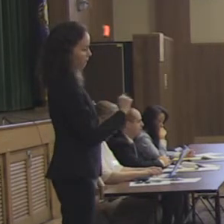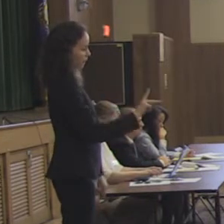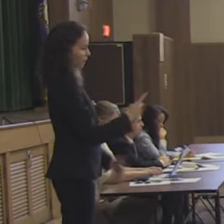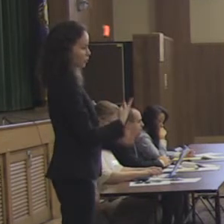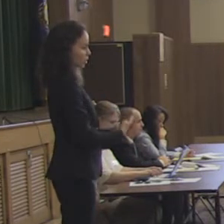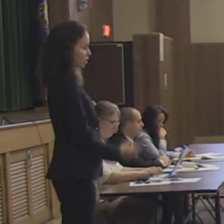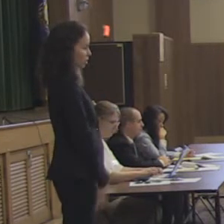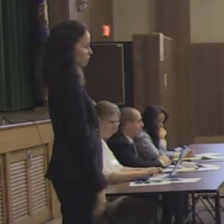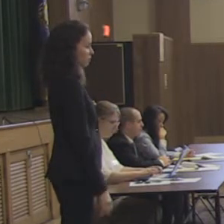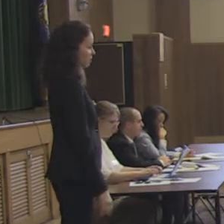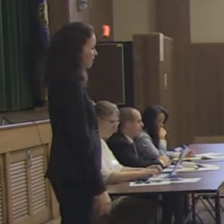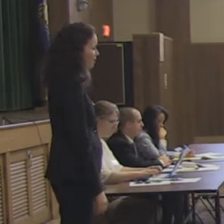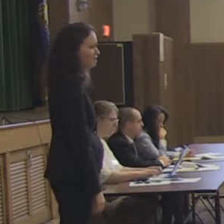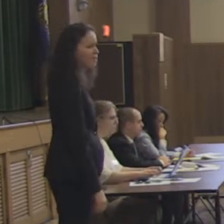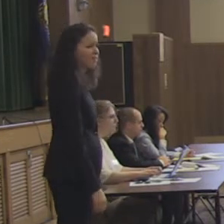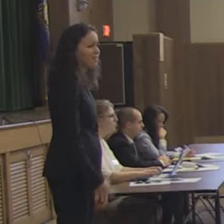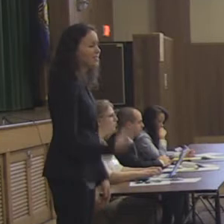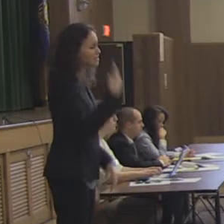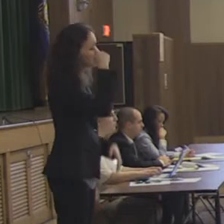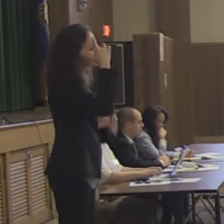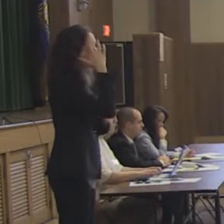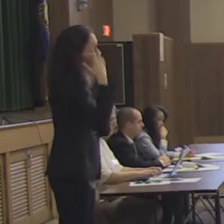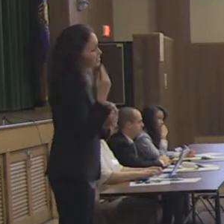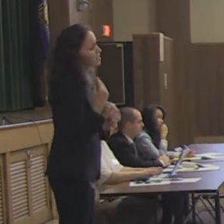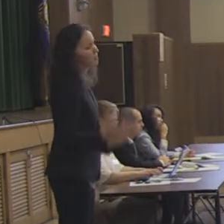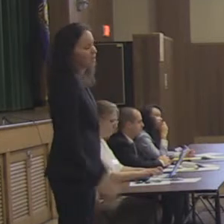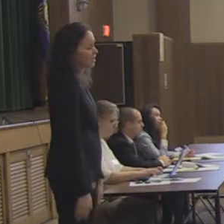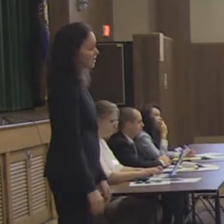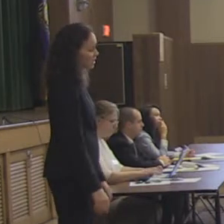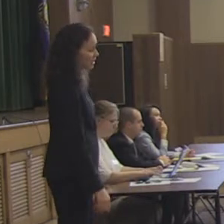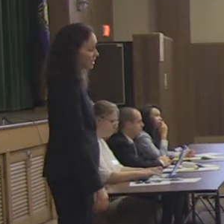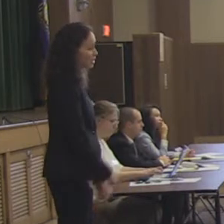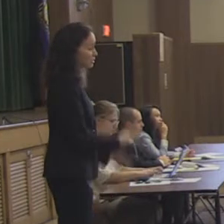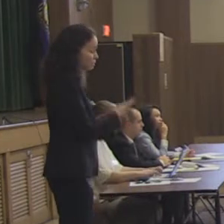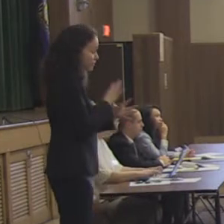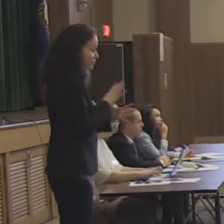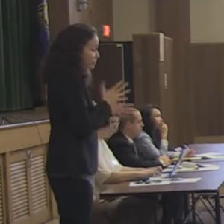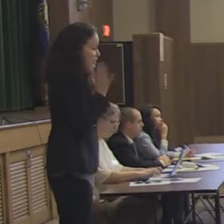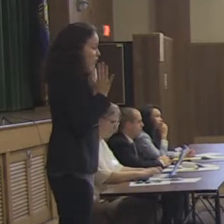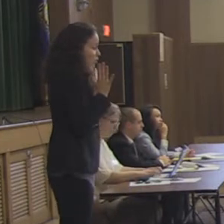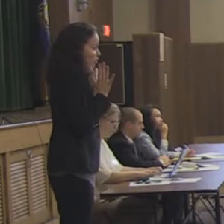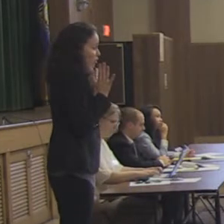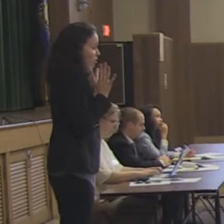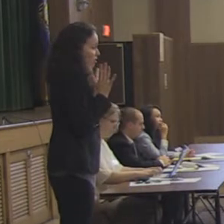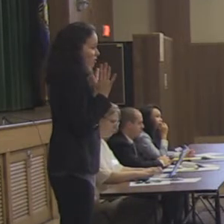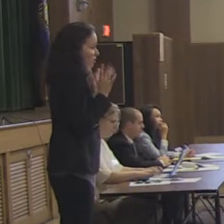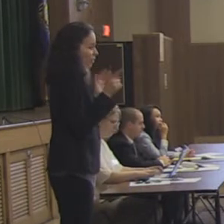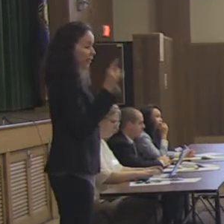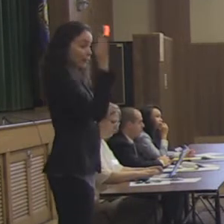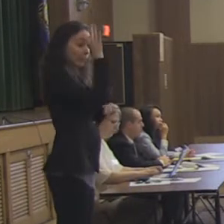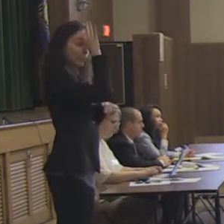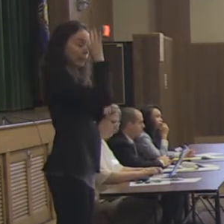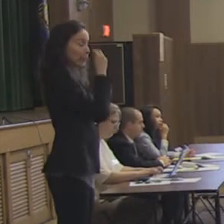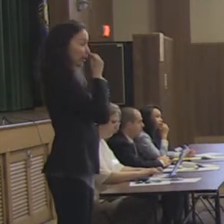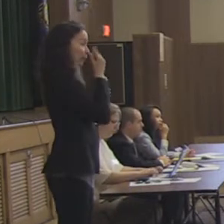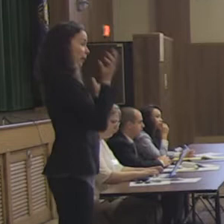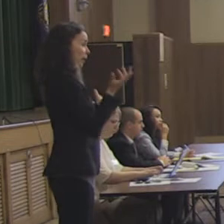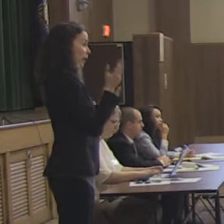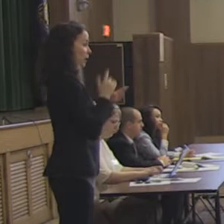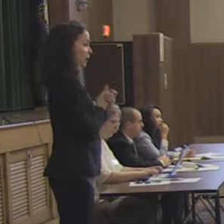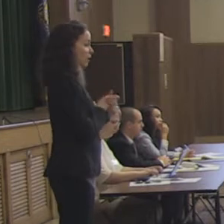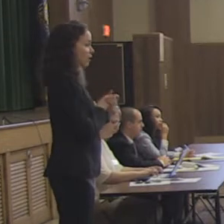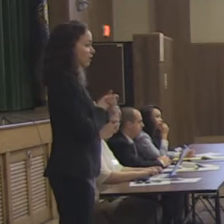something because of a mental illness episode, and they don't know anything about it, don't care anything about